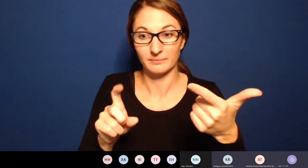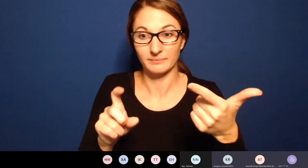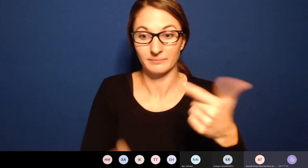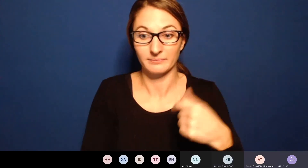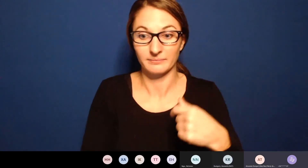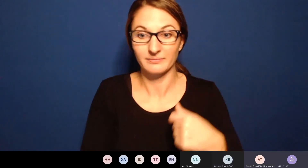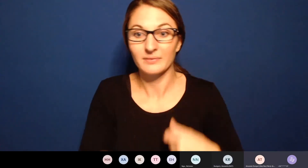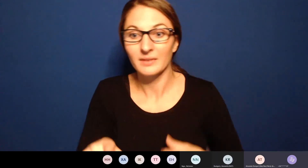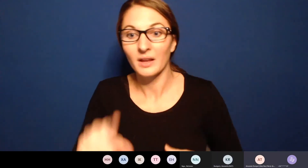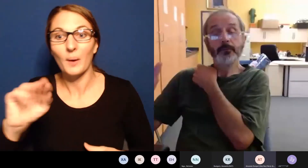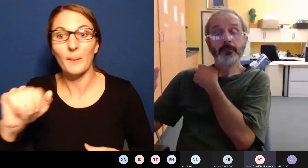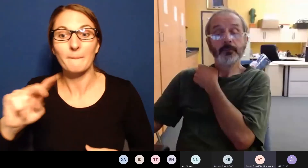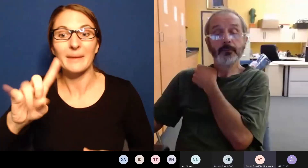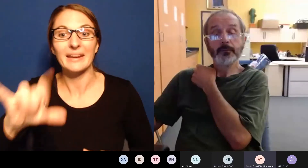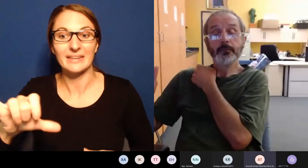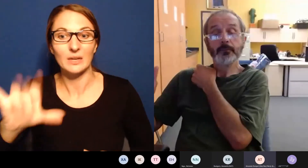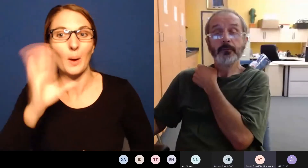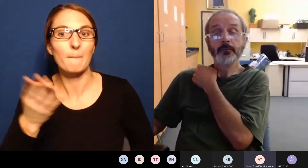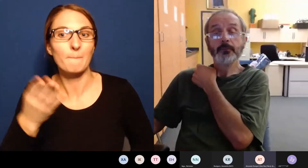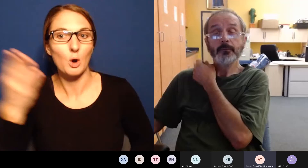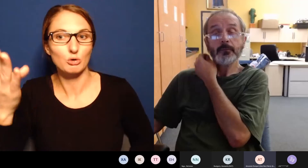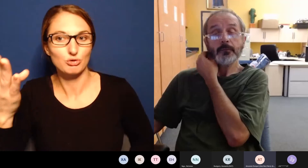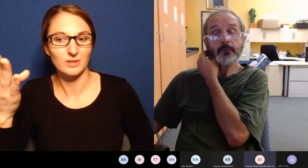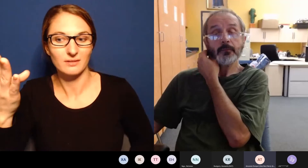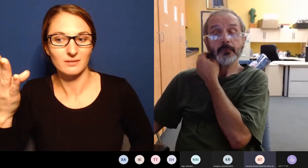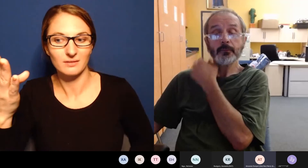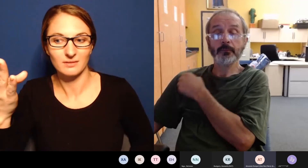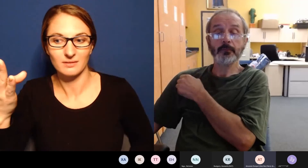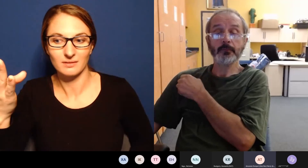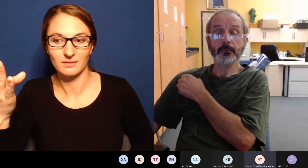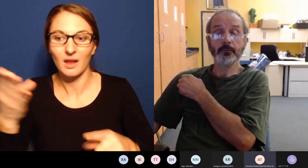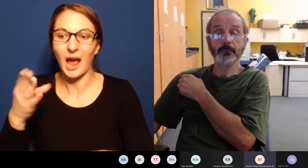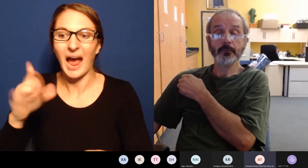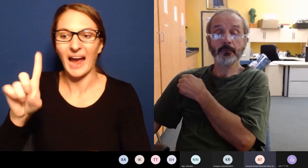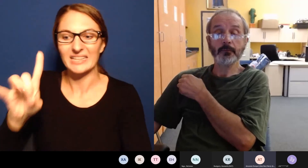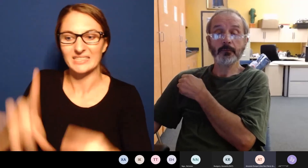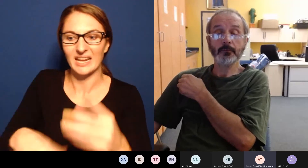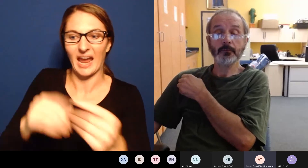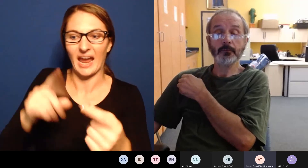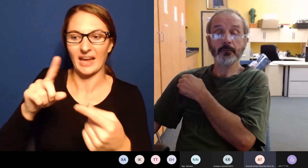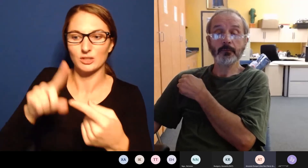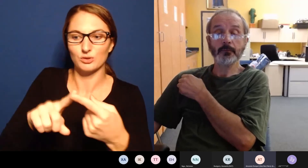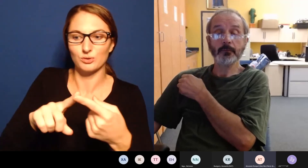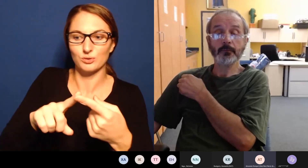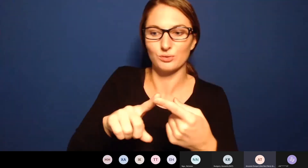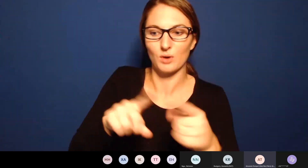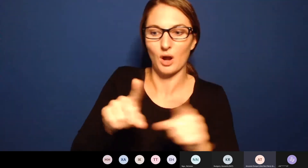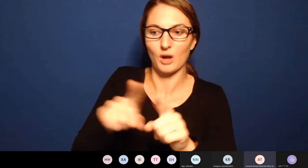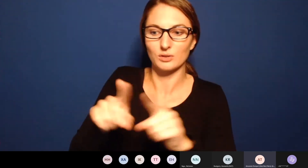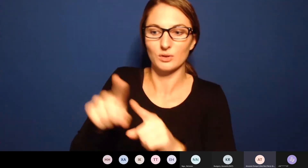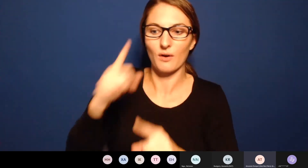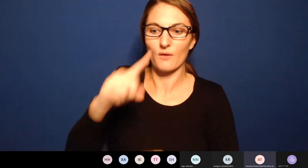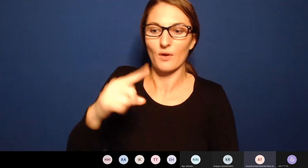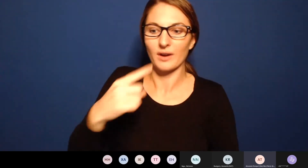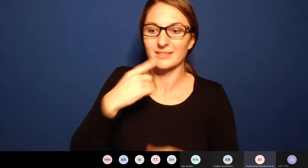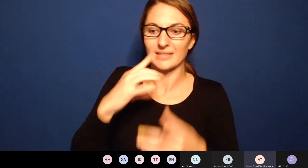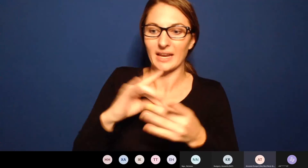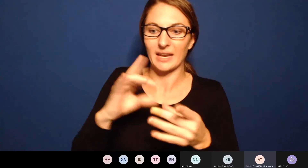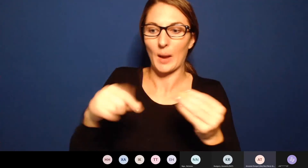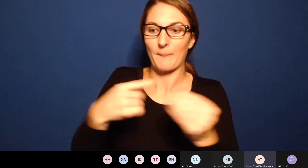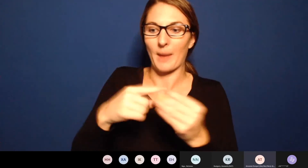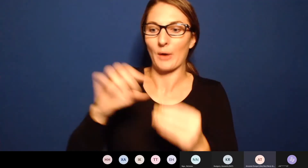Anyone? This is Mandy. I'll make the motion. And I also put in chat that it was a great point to raise about the encampments in the area for the park